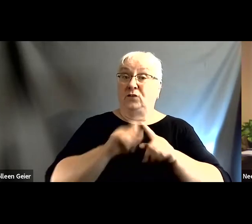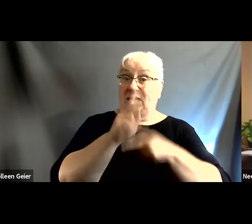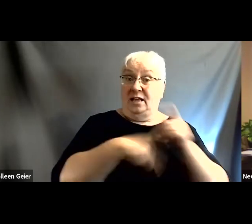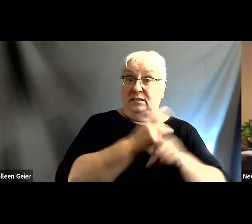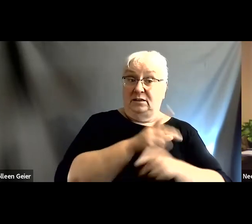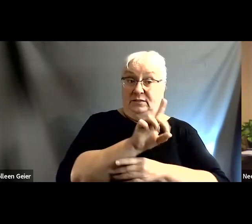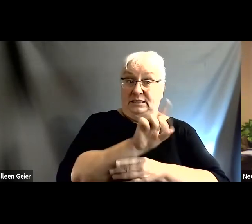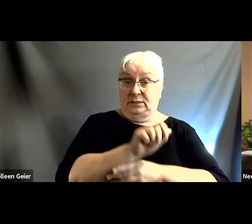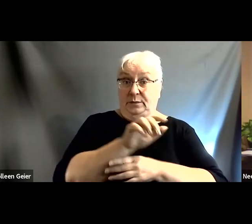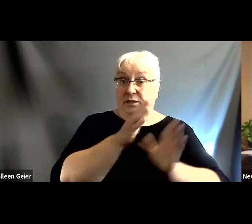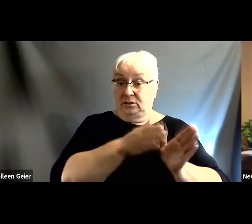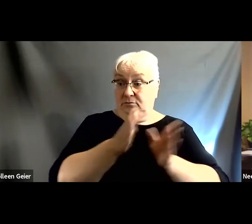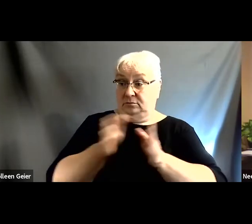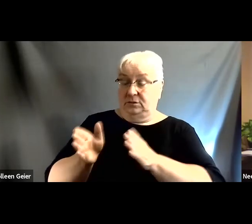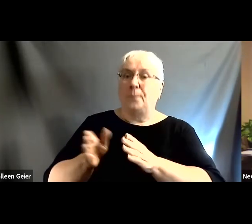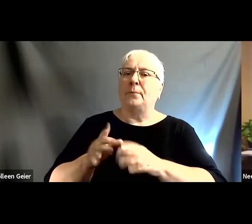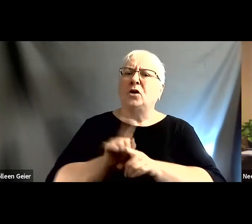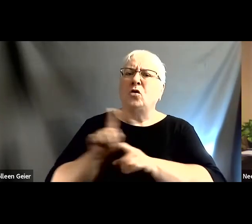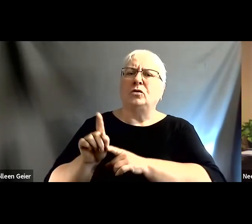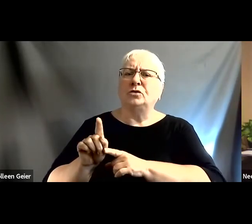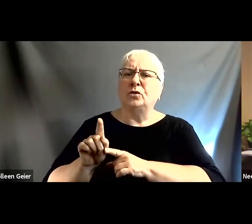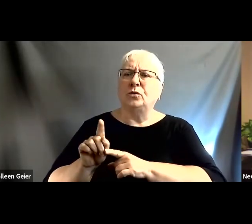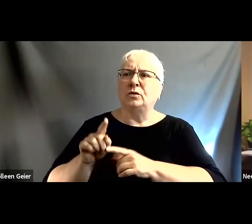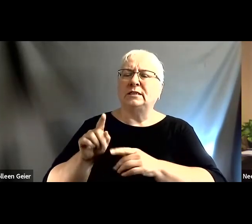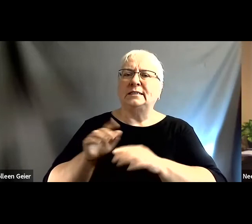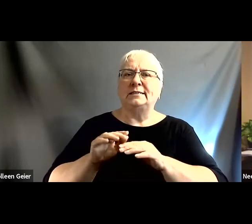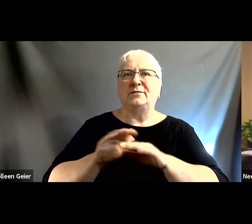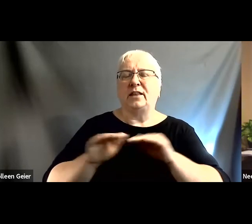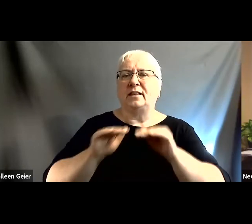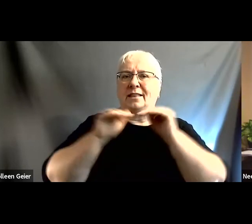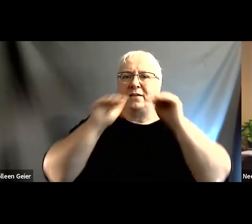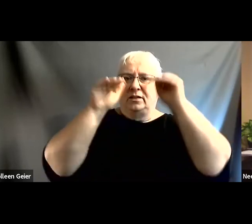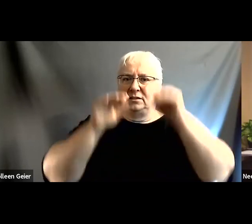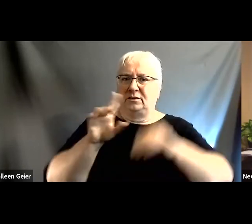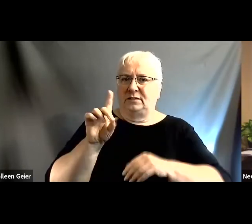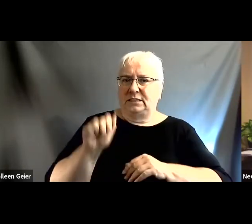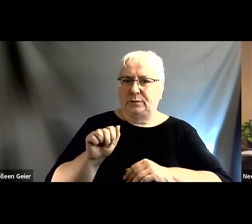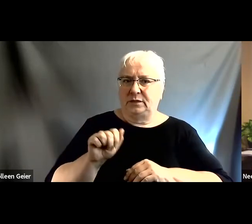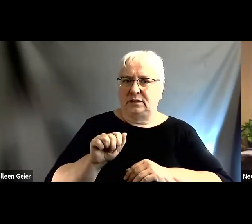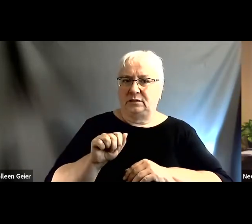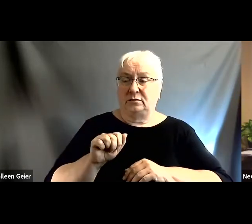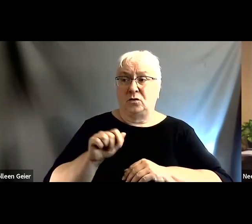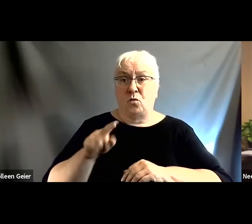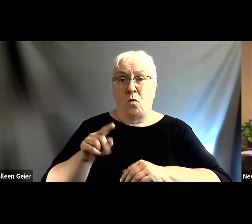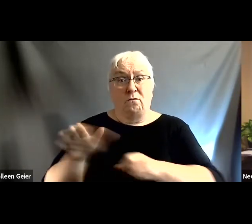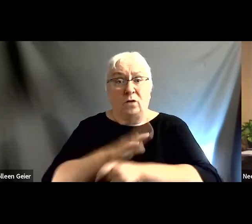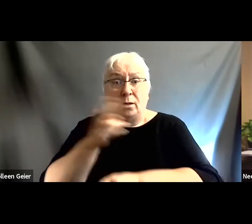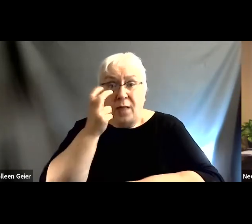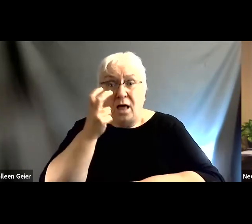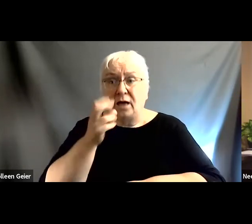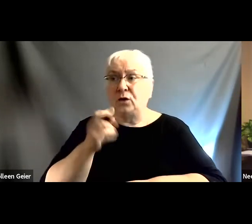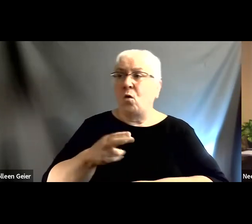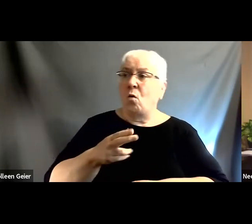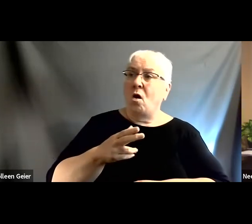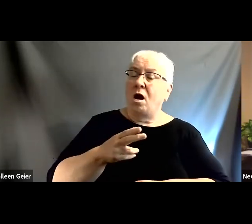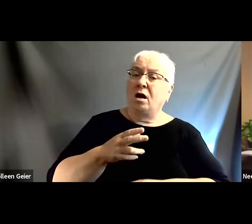are also different degrees of disability. Coming back to the